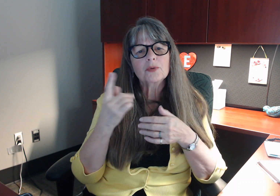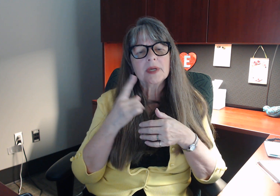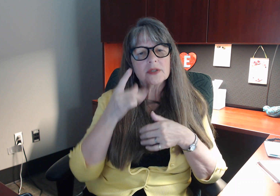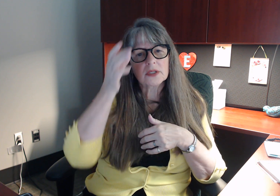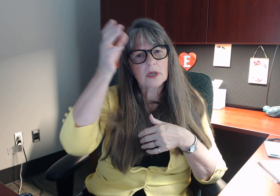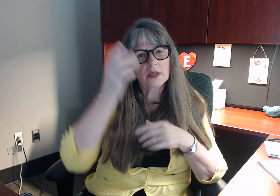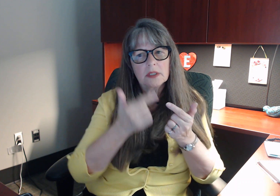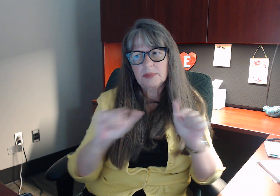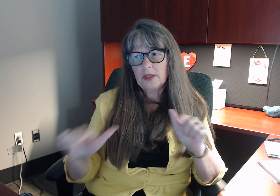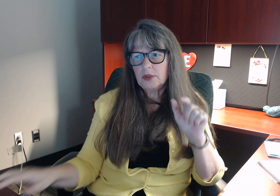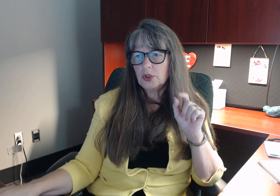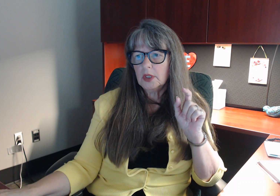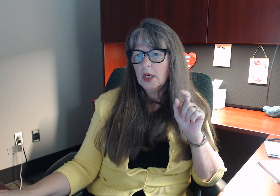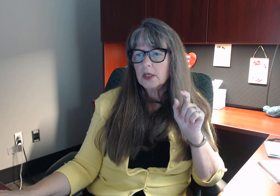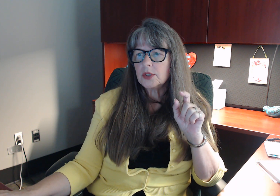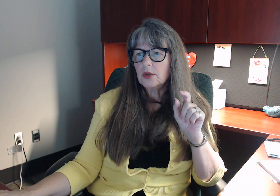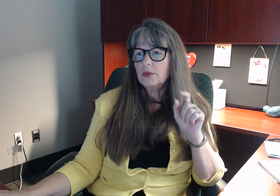because it is a concept language. So,